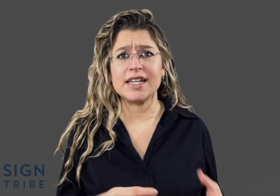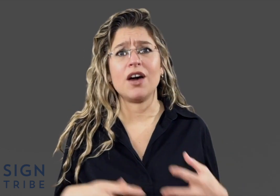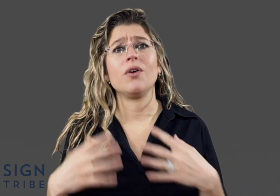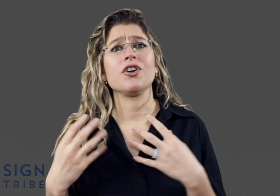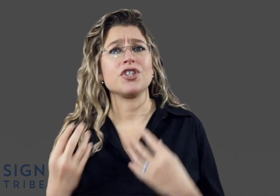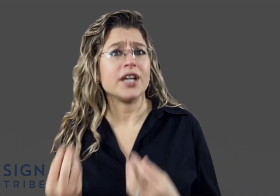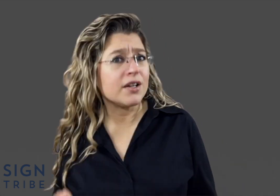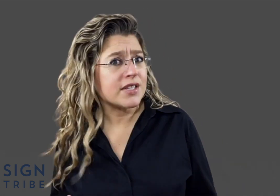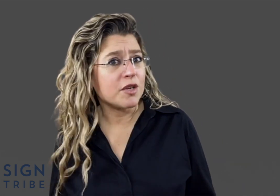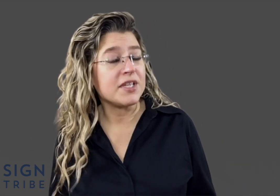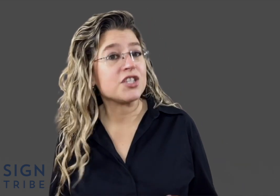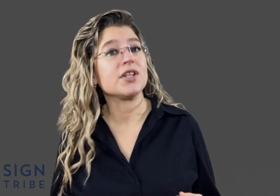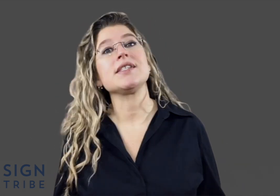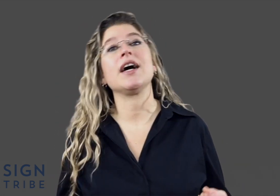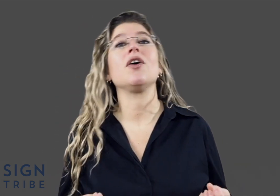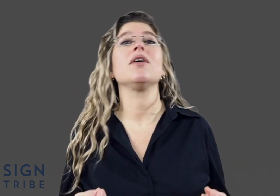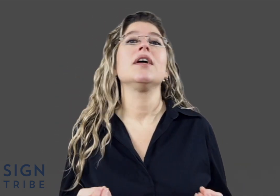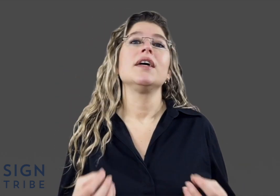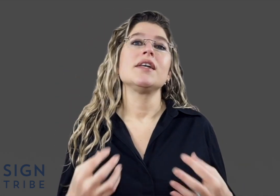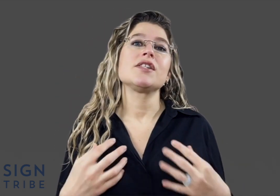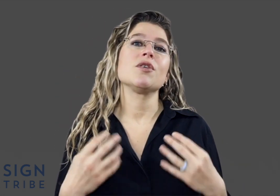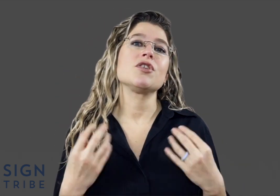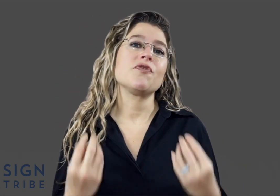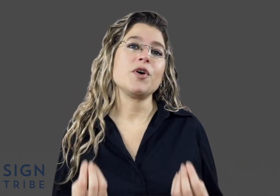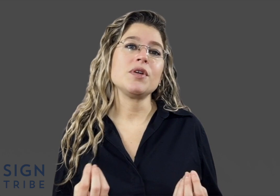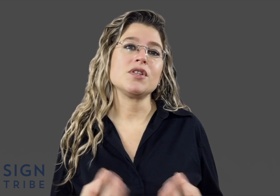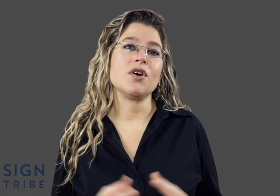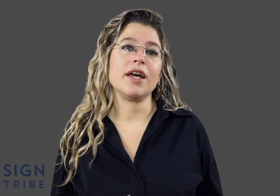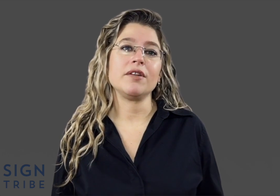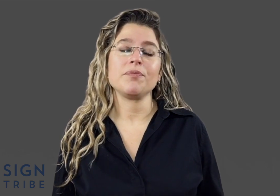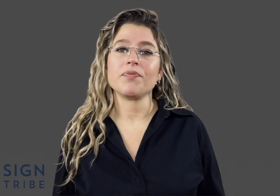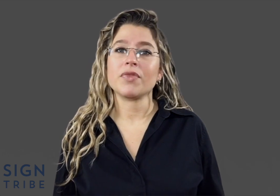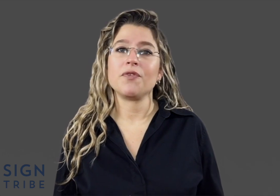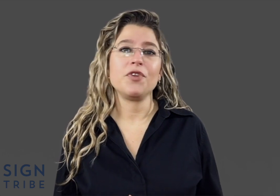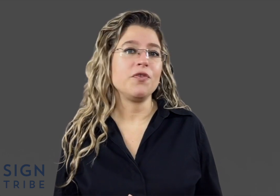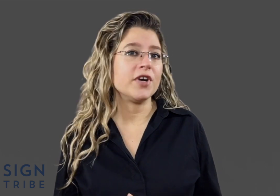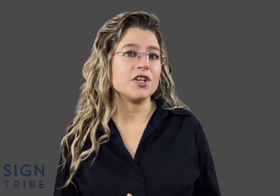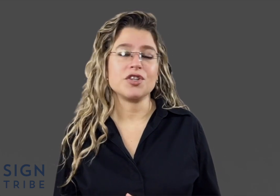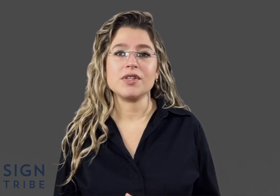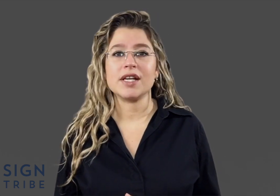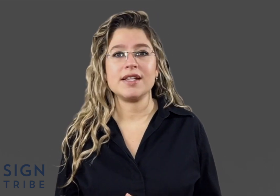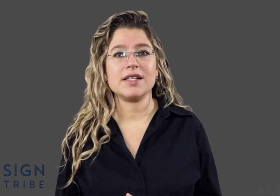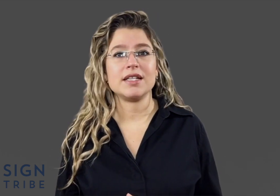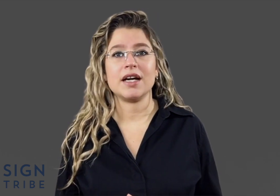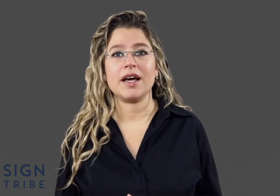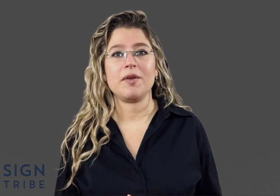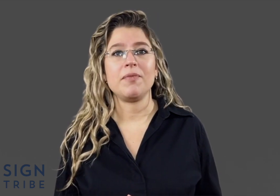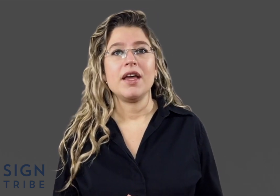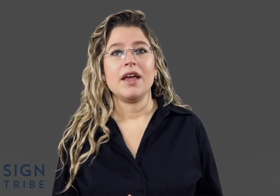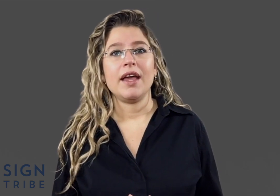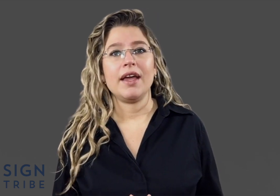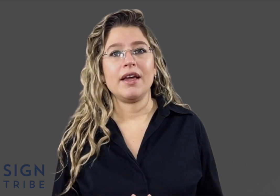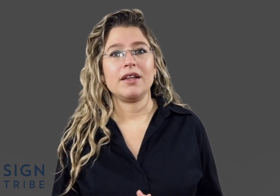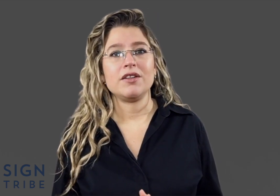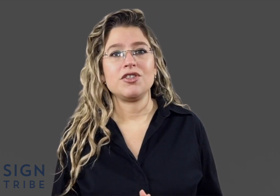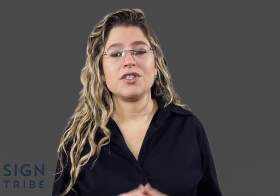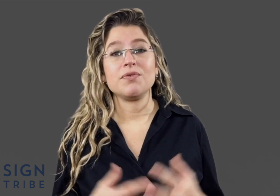out, your child's going to be stressed out. So just focus on a few functional signs at a time and just